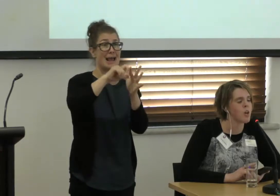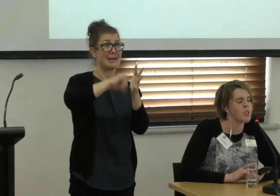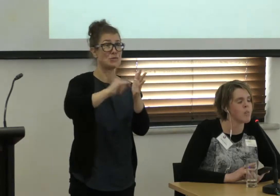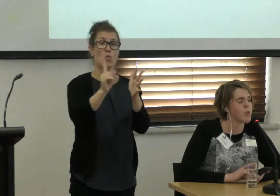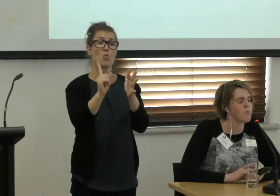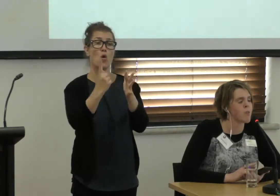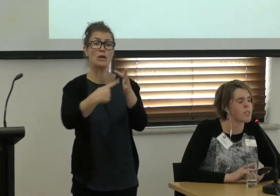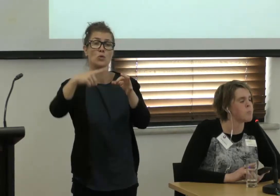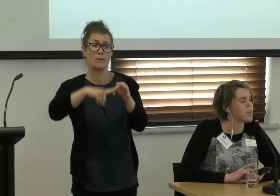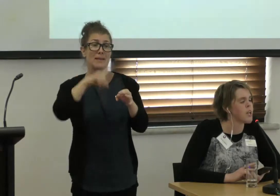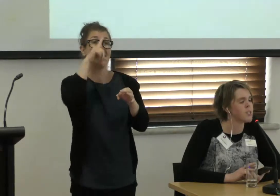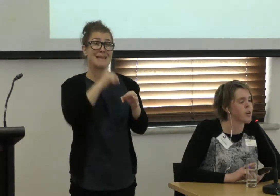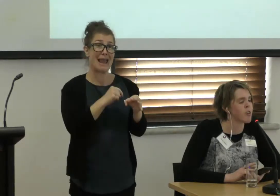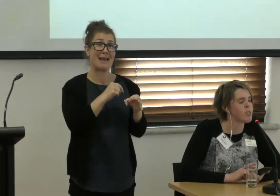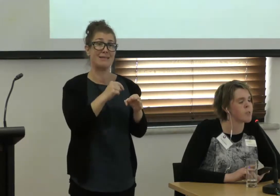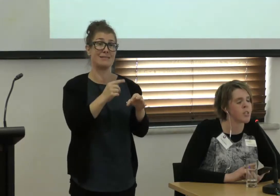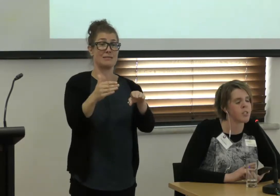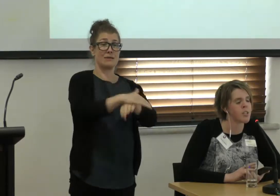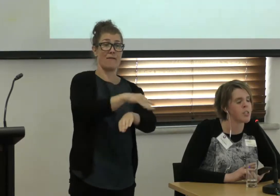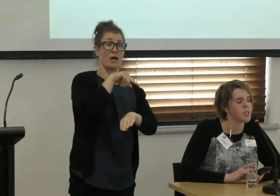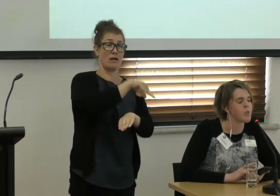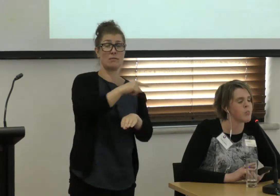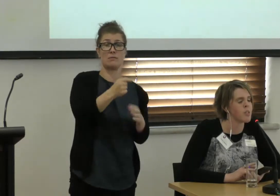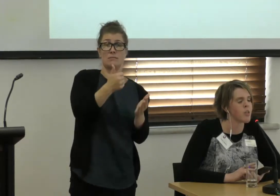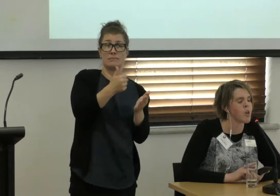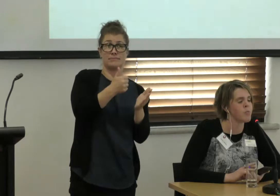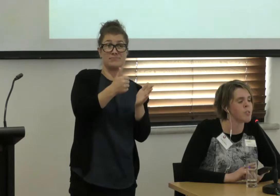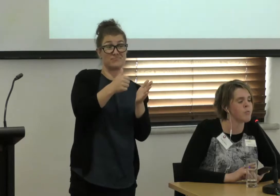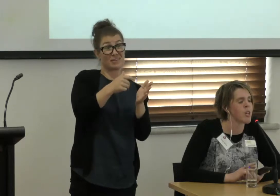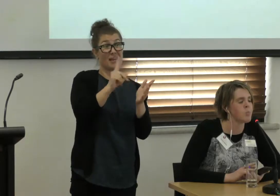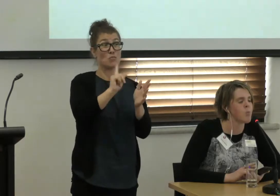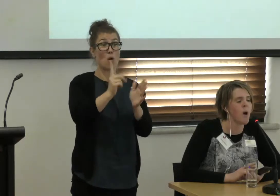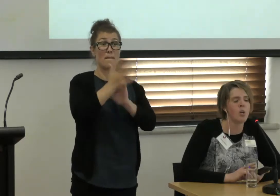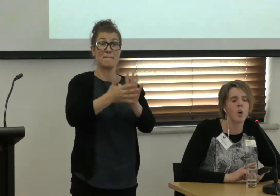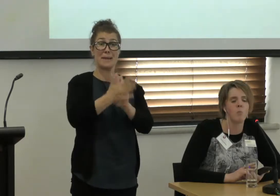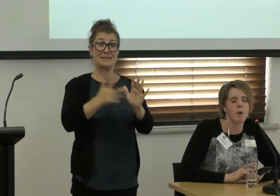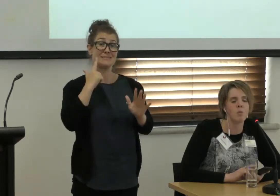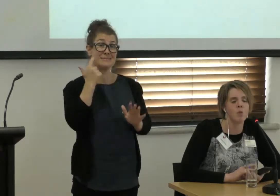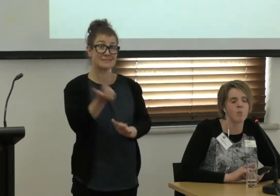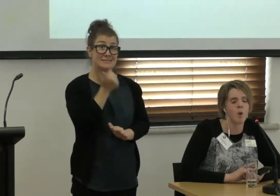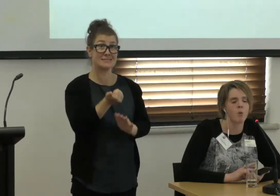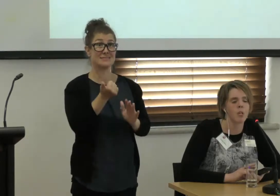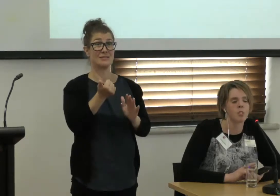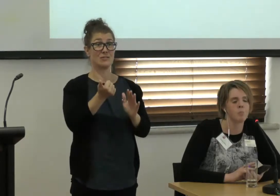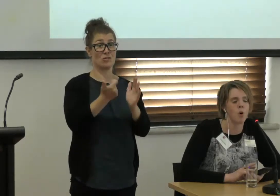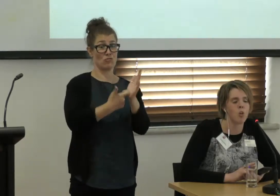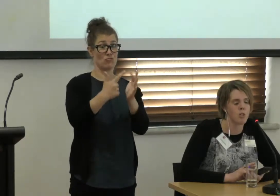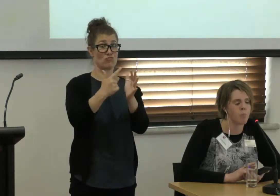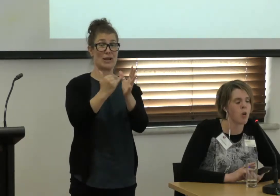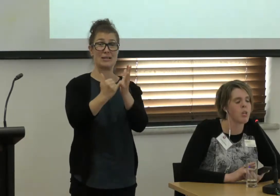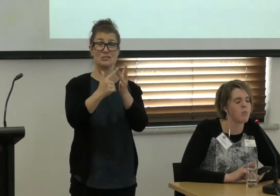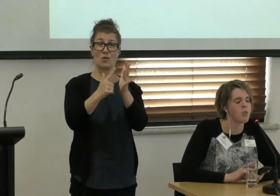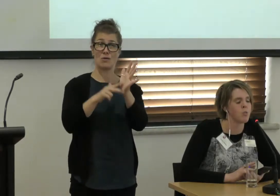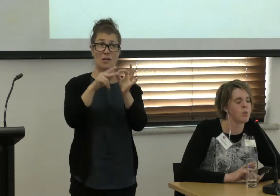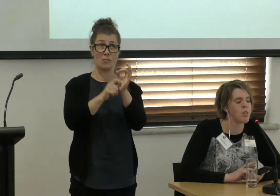The concept of reasonable and necessary simply doesn't exist, which means that the options available might not be the most appropriate to support